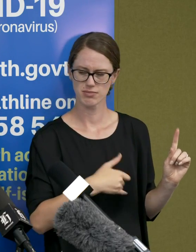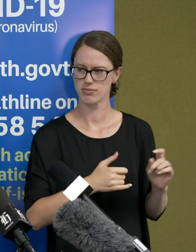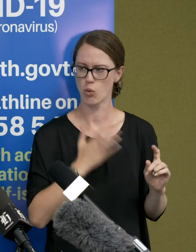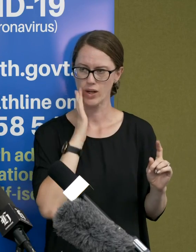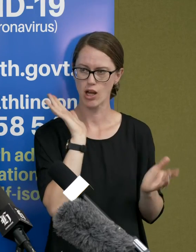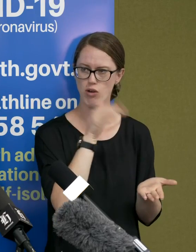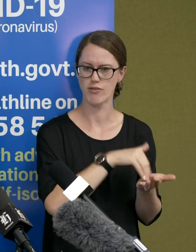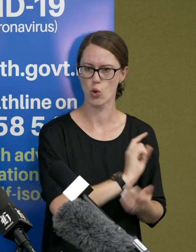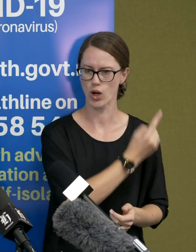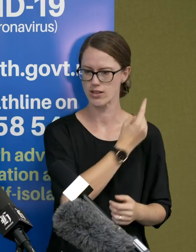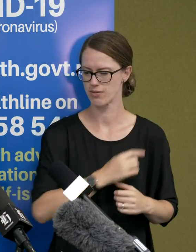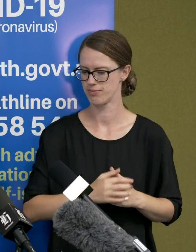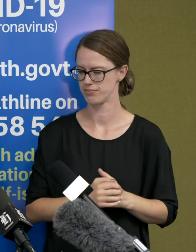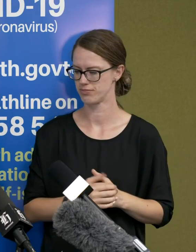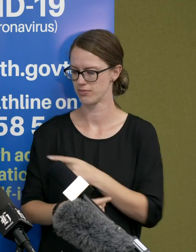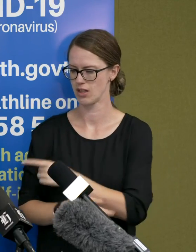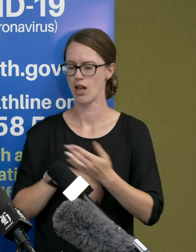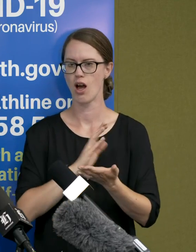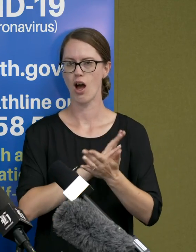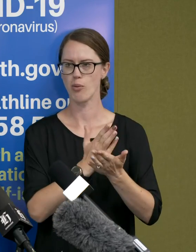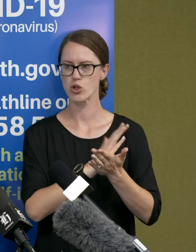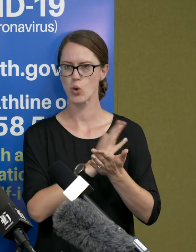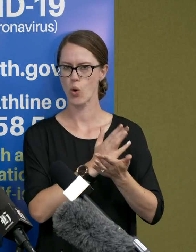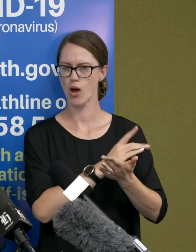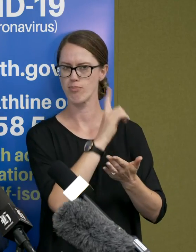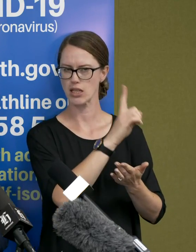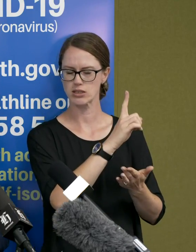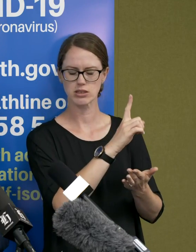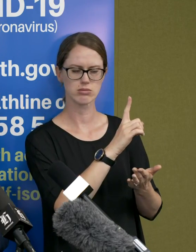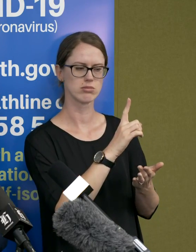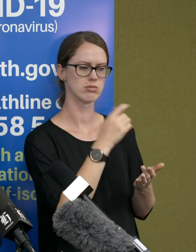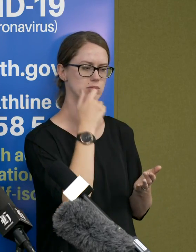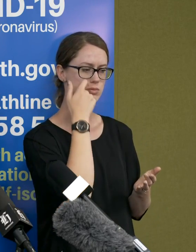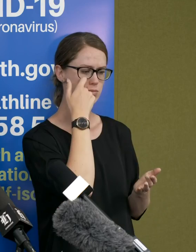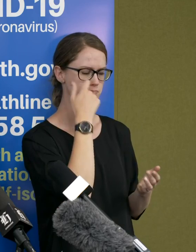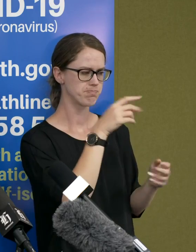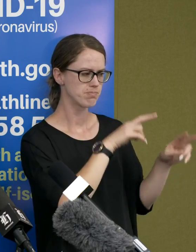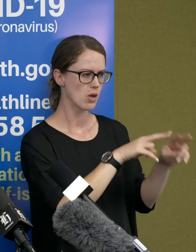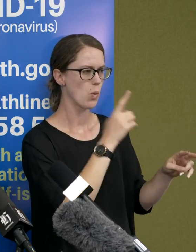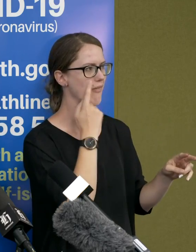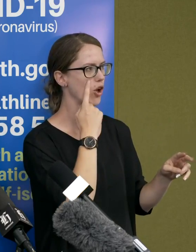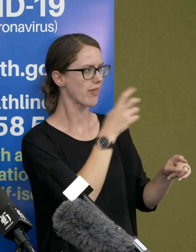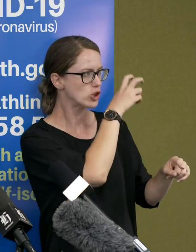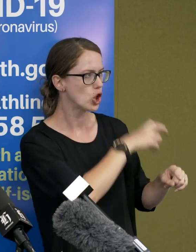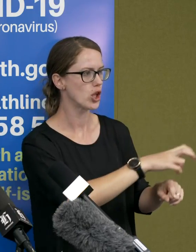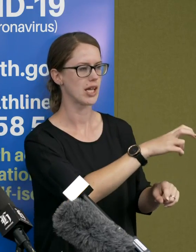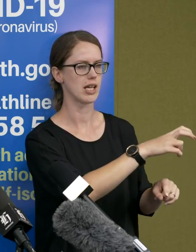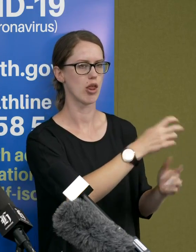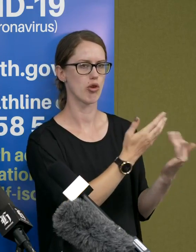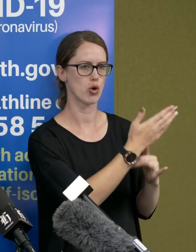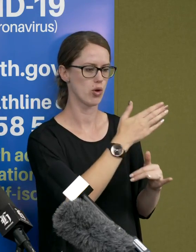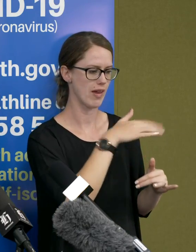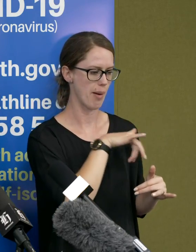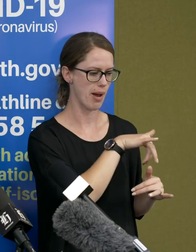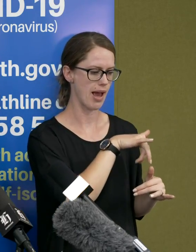when he landed in Auckland? I'm not sure, but what we have routinely done is look at the journey of our cases through the